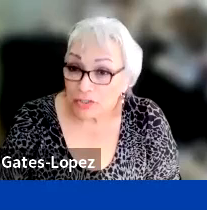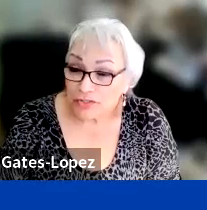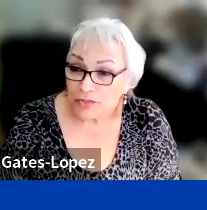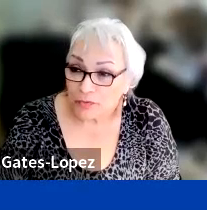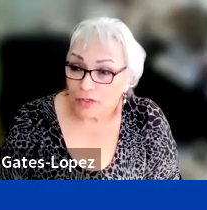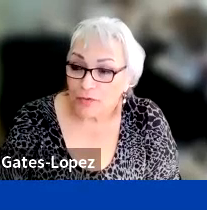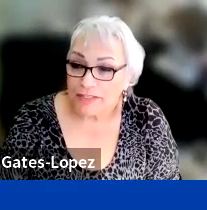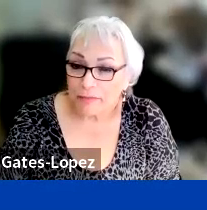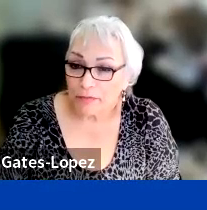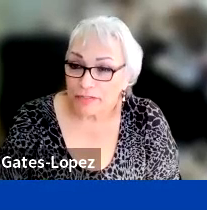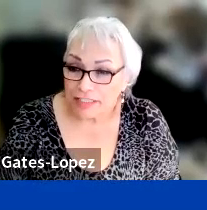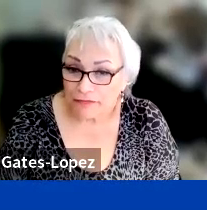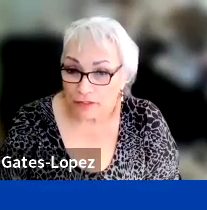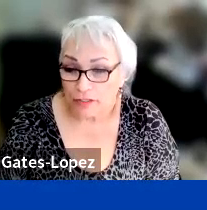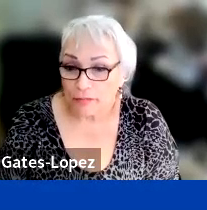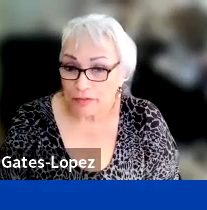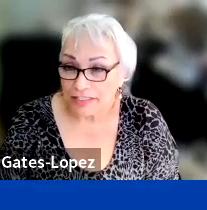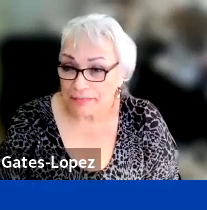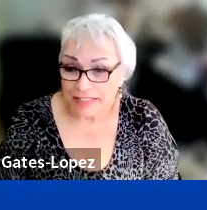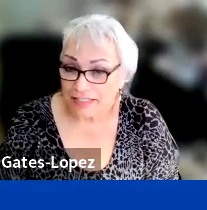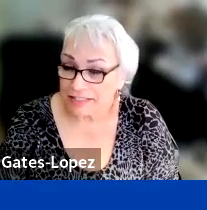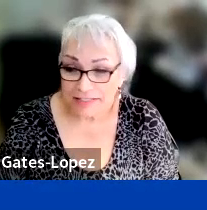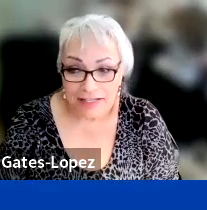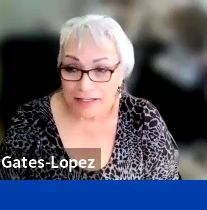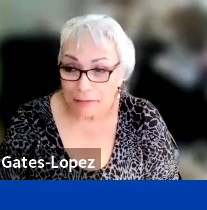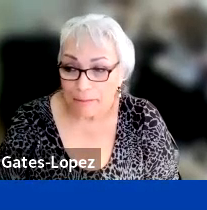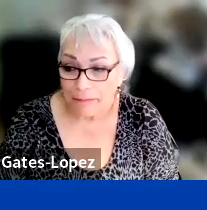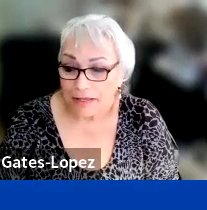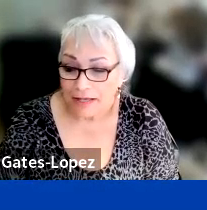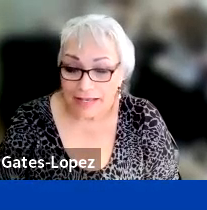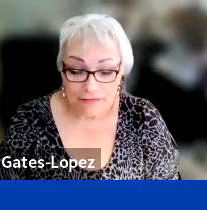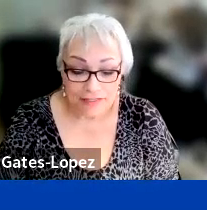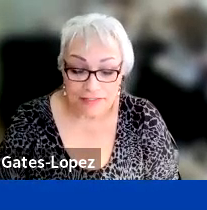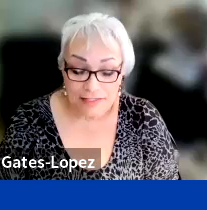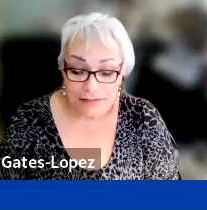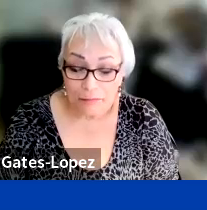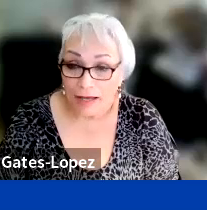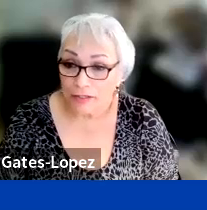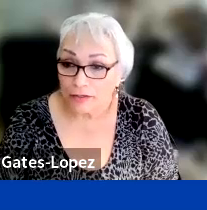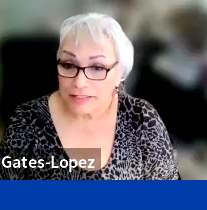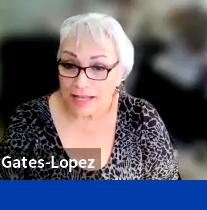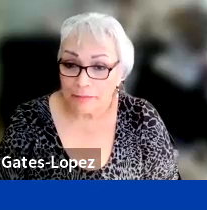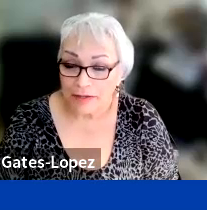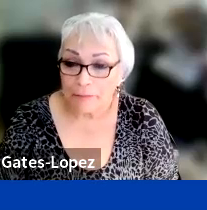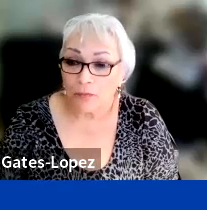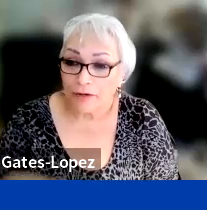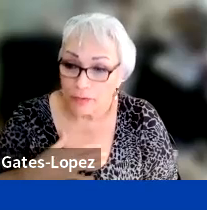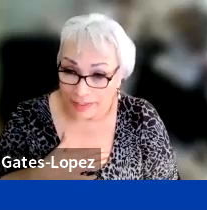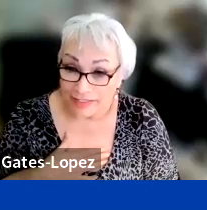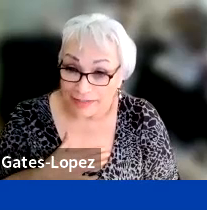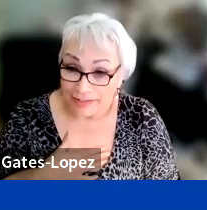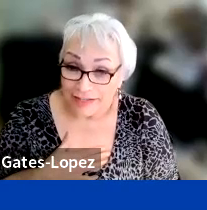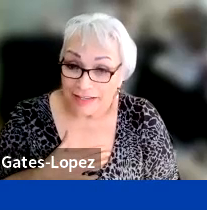I choose to work with some of the most difficult communities because I have this motto is I'm the